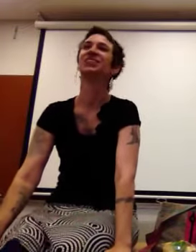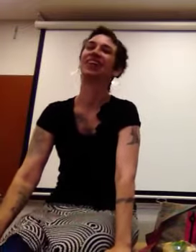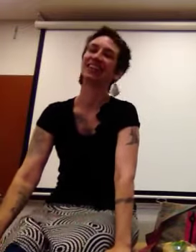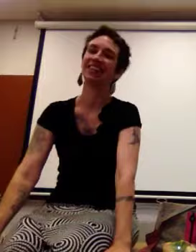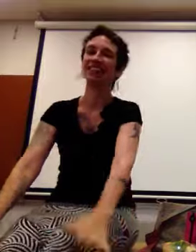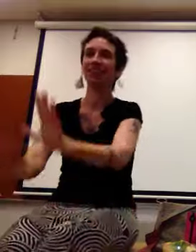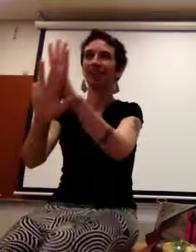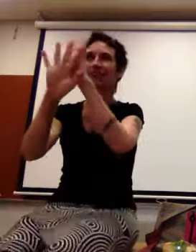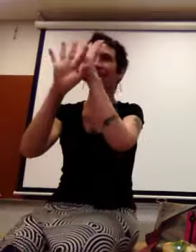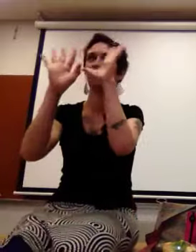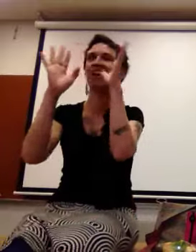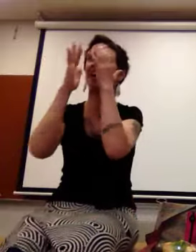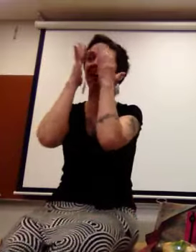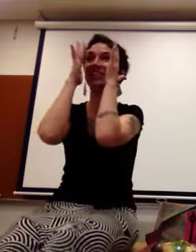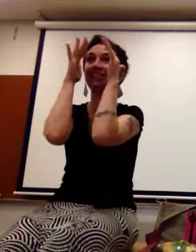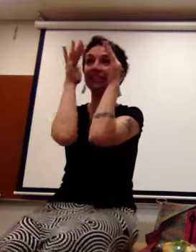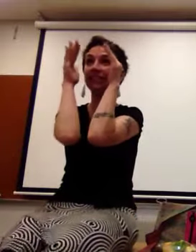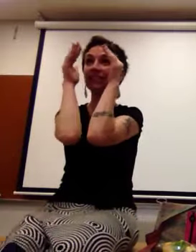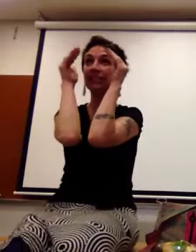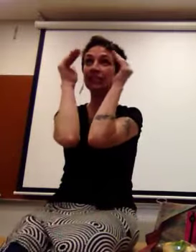Right. Okay.